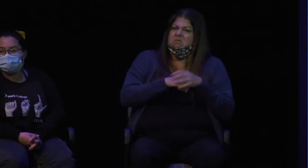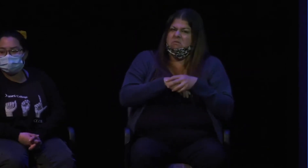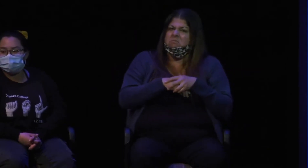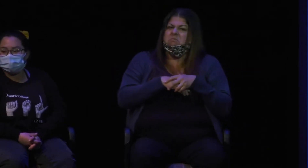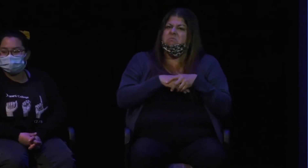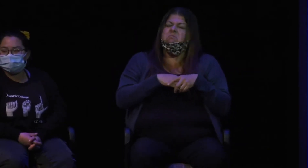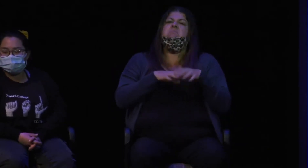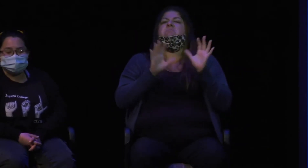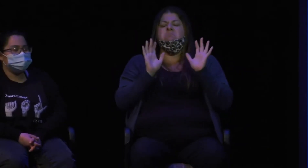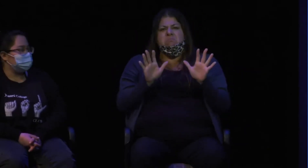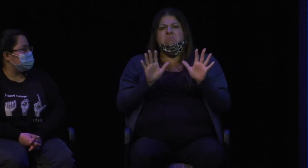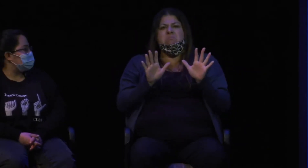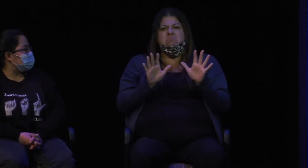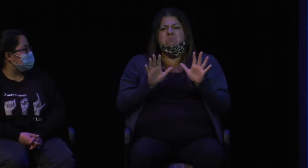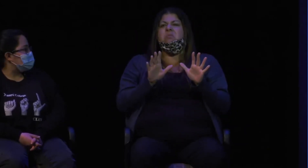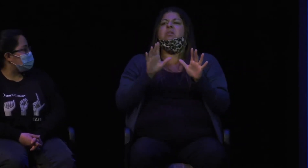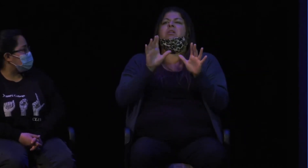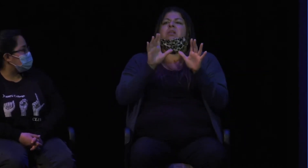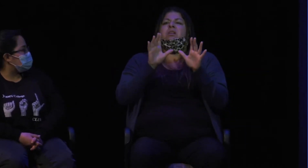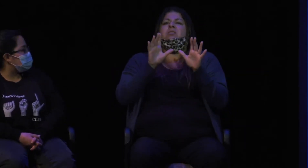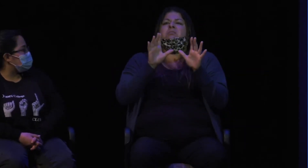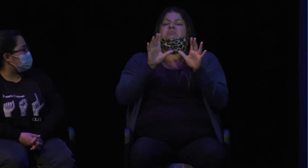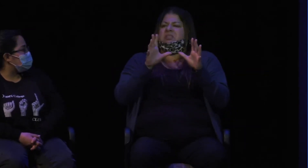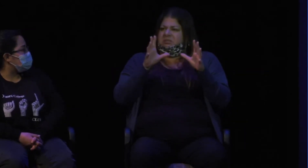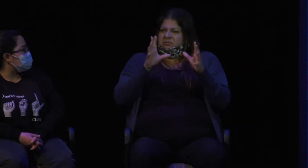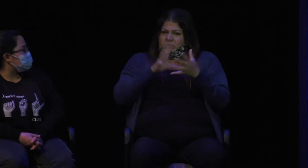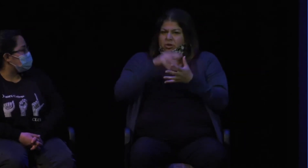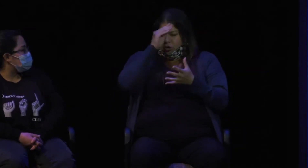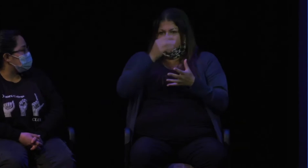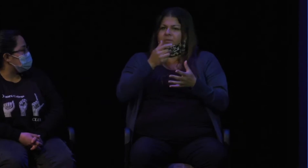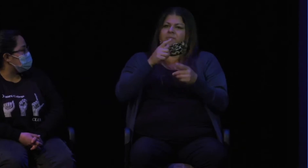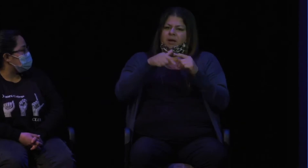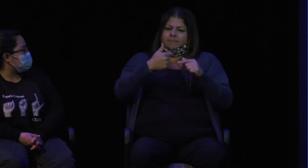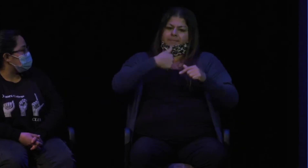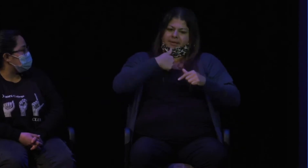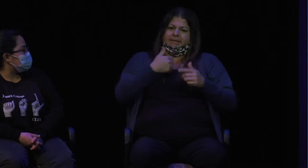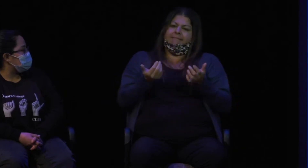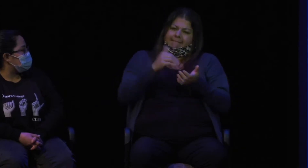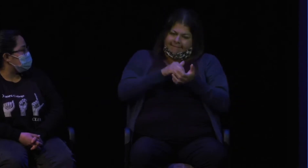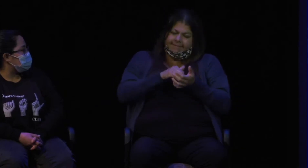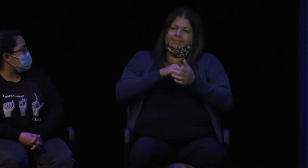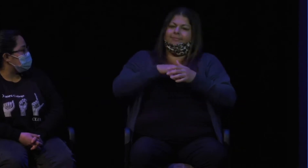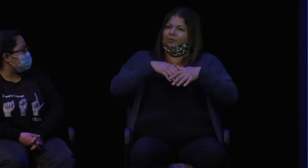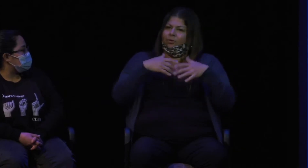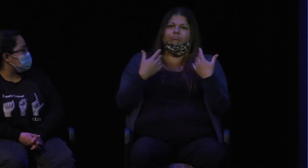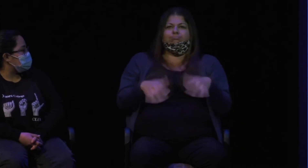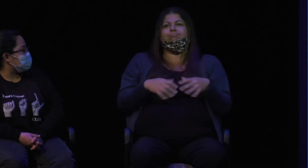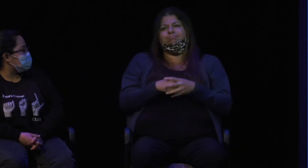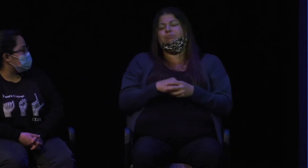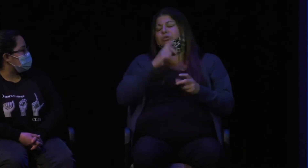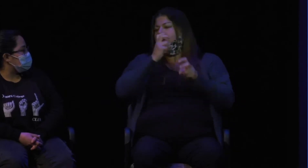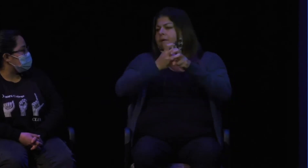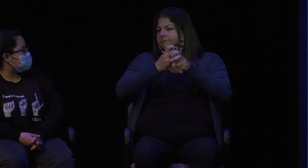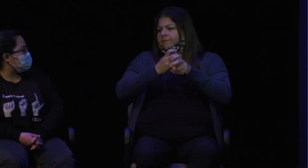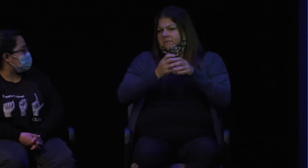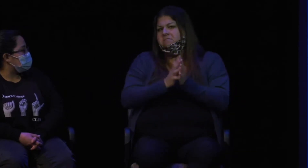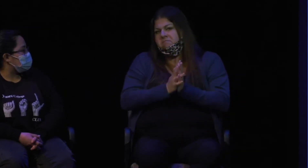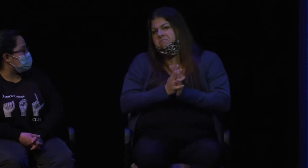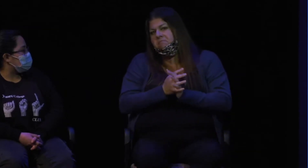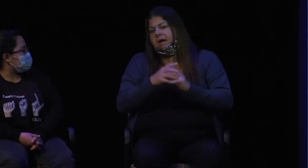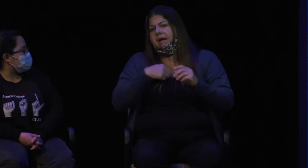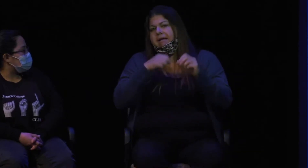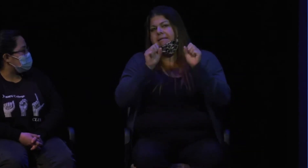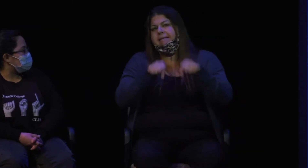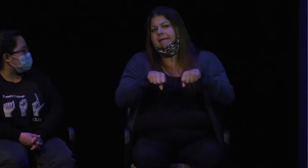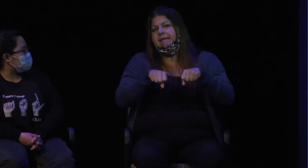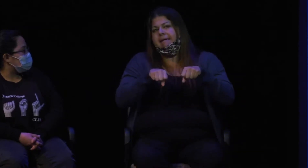6 months, but nothing fit, nothing worked. So I eventually decided to leave. And again, this is where I learned a lot